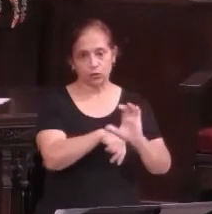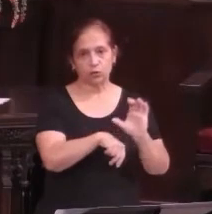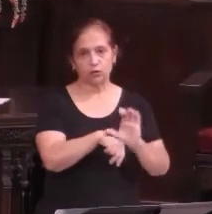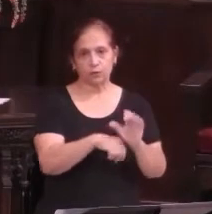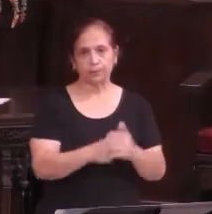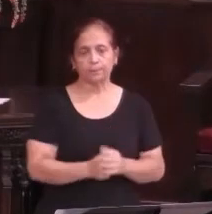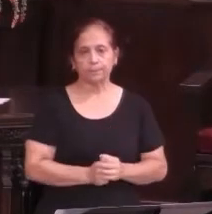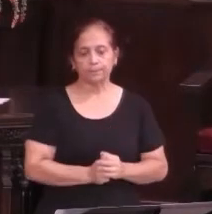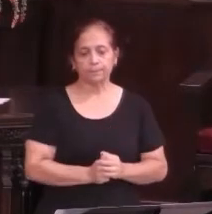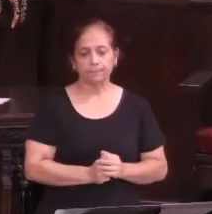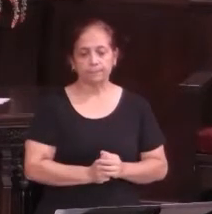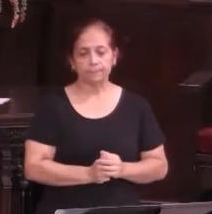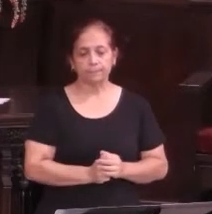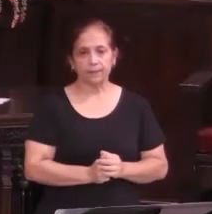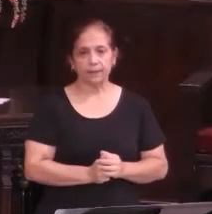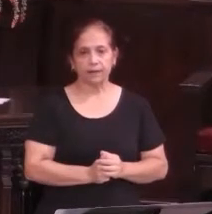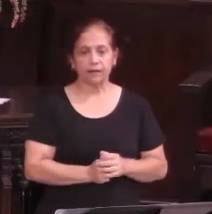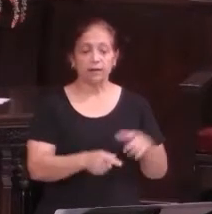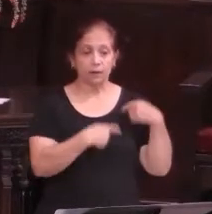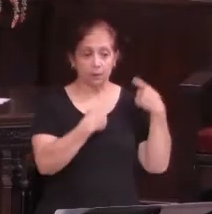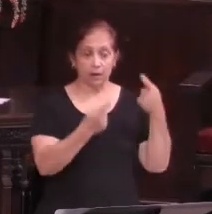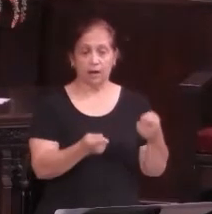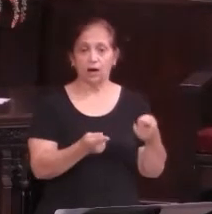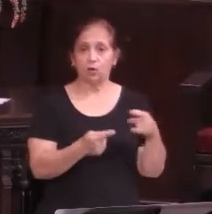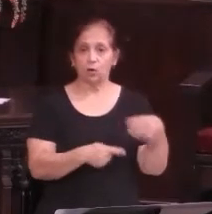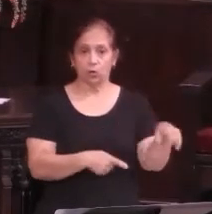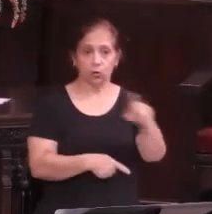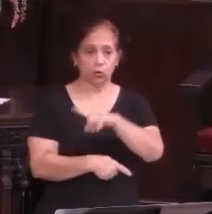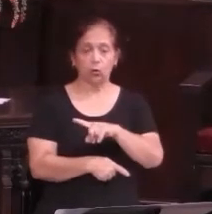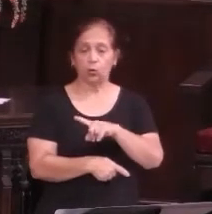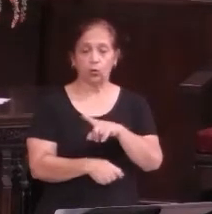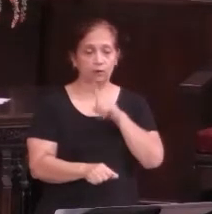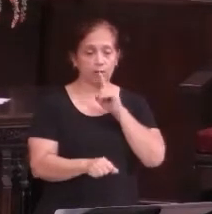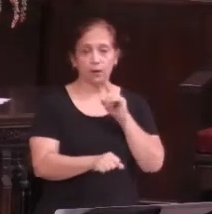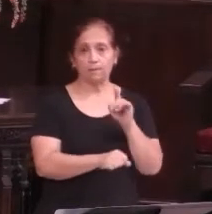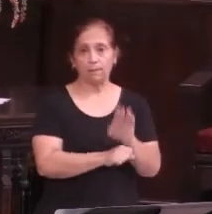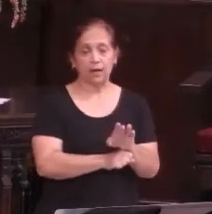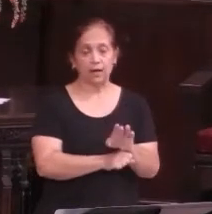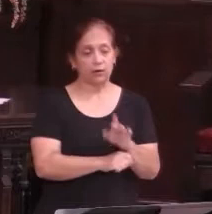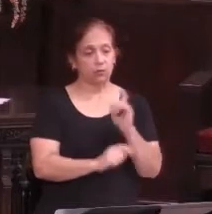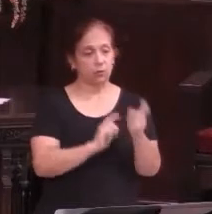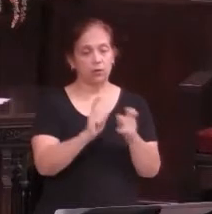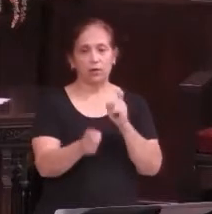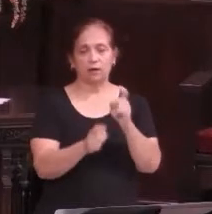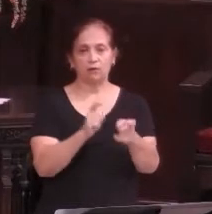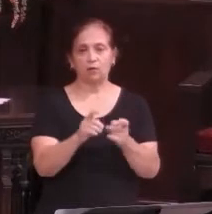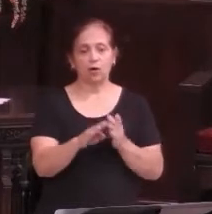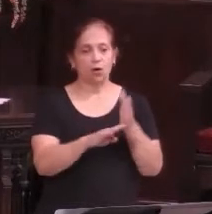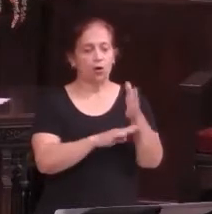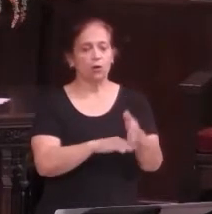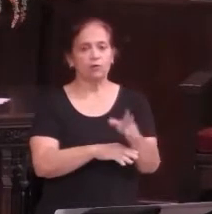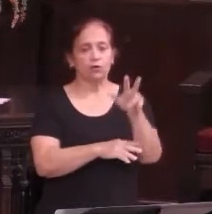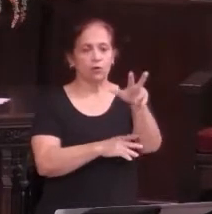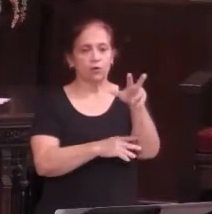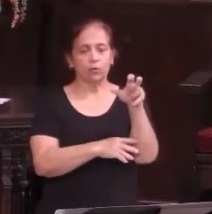church. To date, you all have committed to give just over